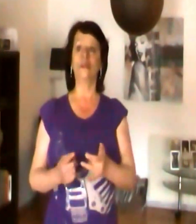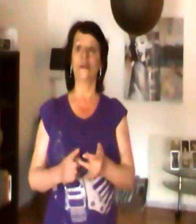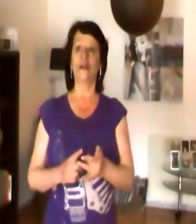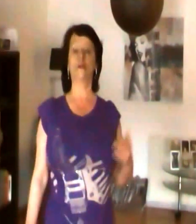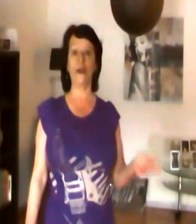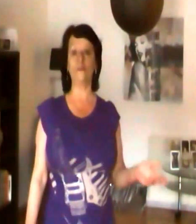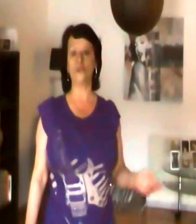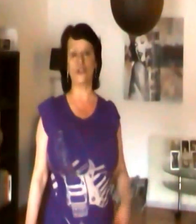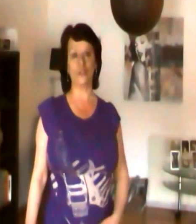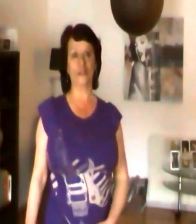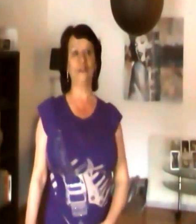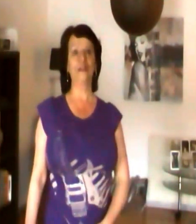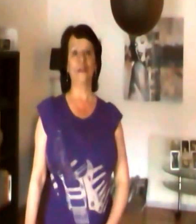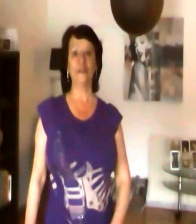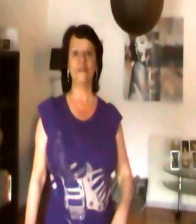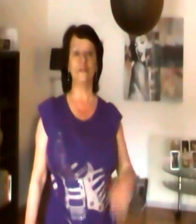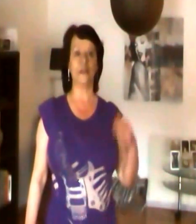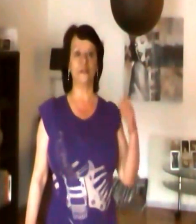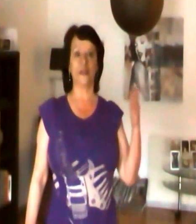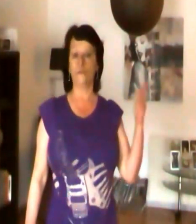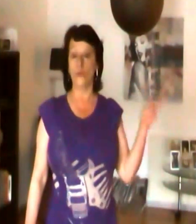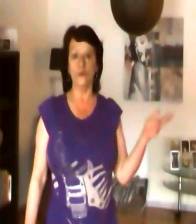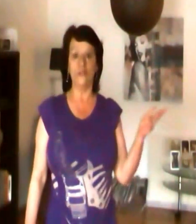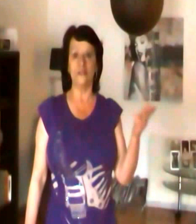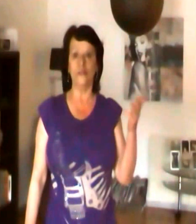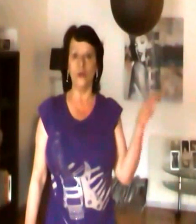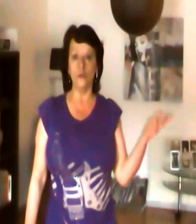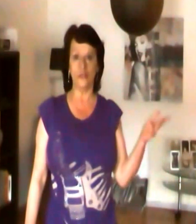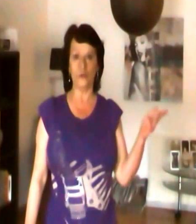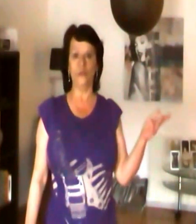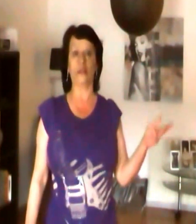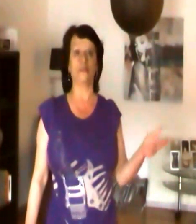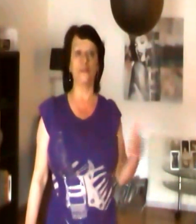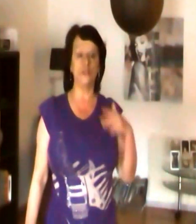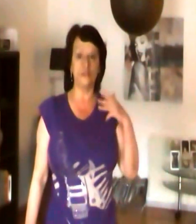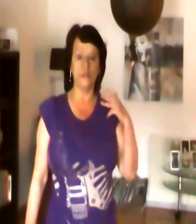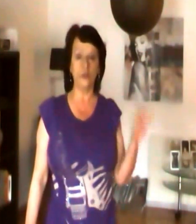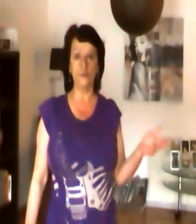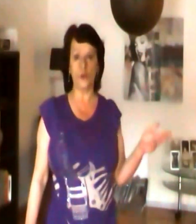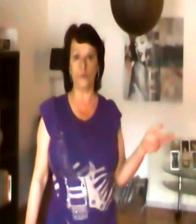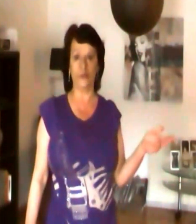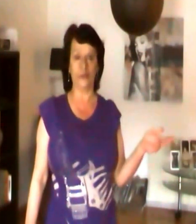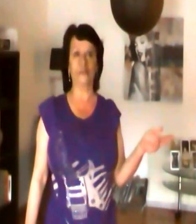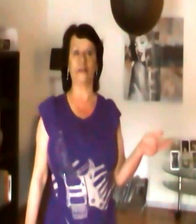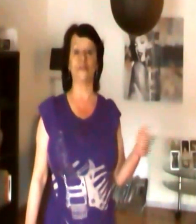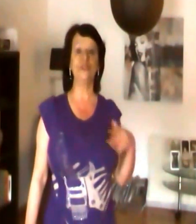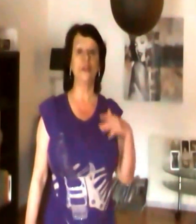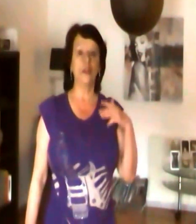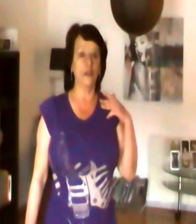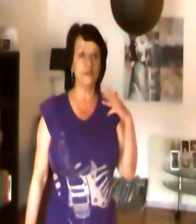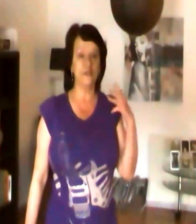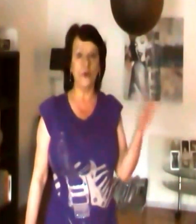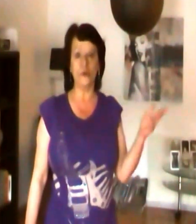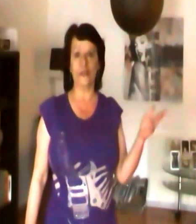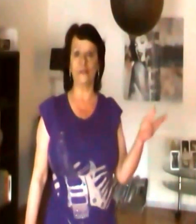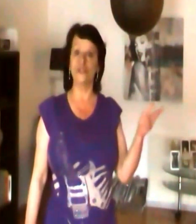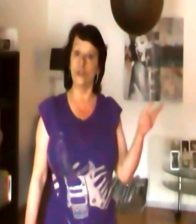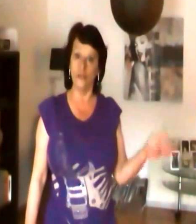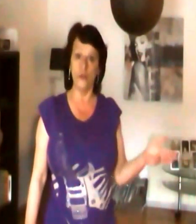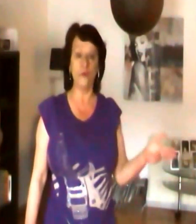dinosaur. My objection here is that, no, it is not a good analogy, it's not a proper analogy, it's no analogy at